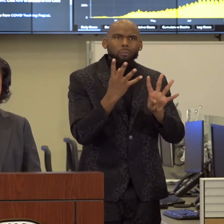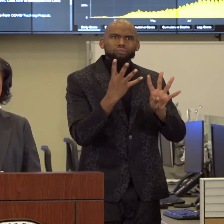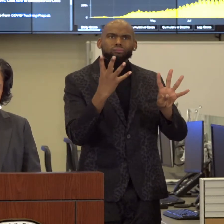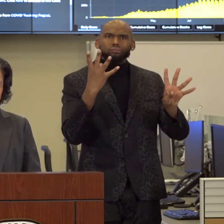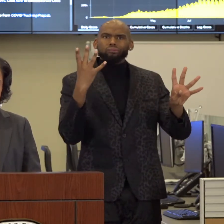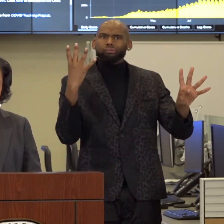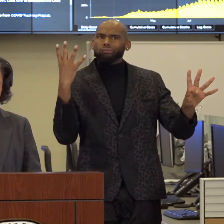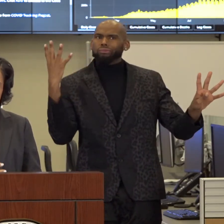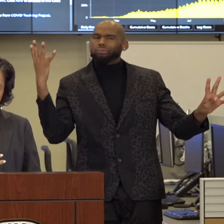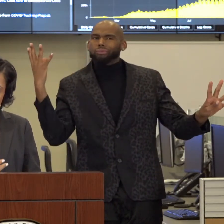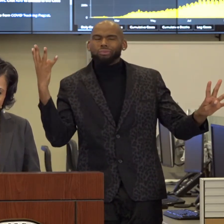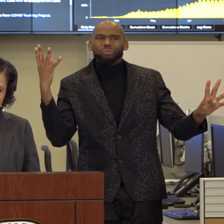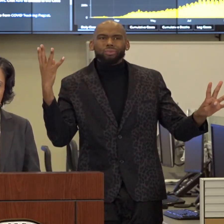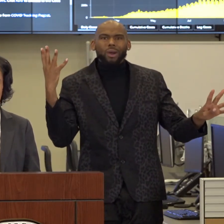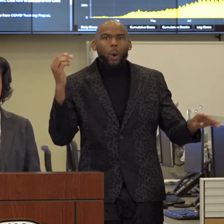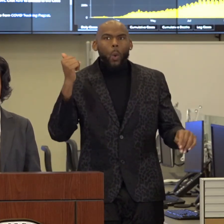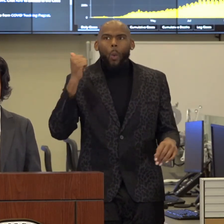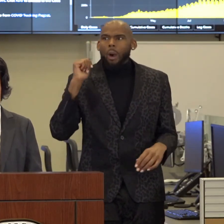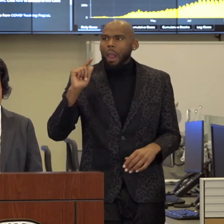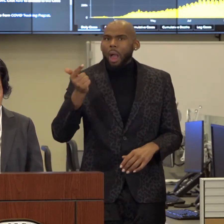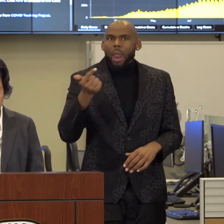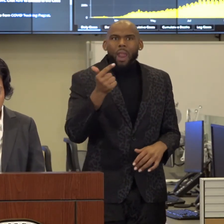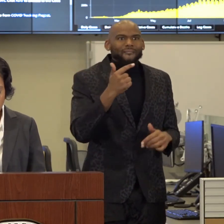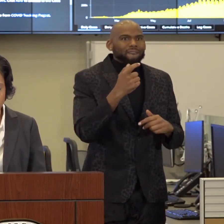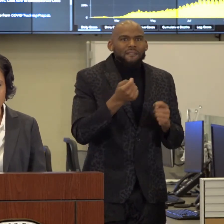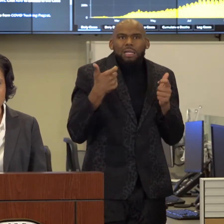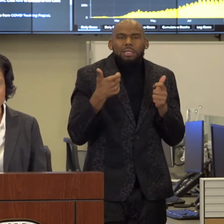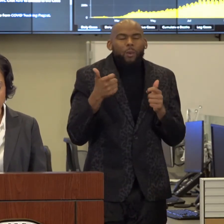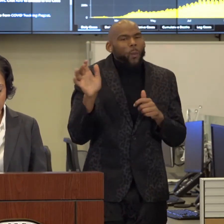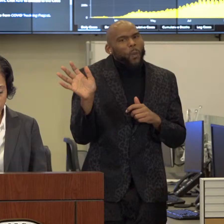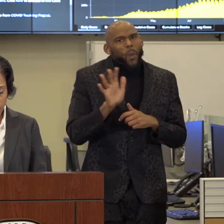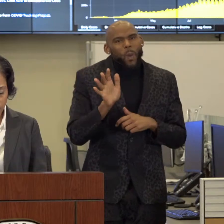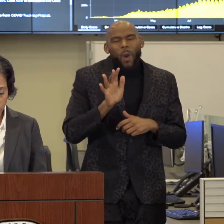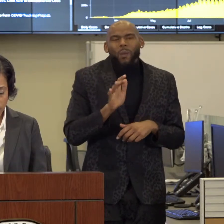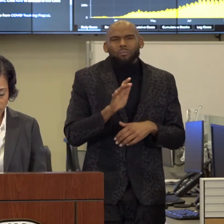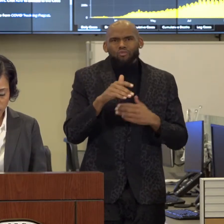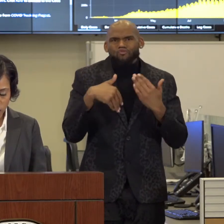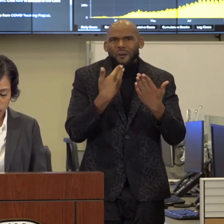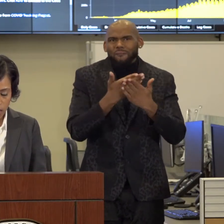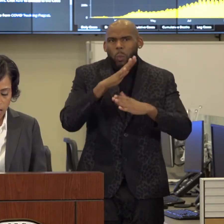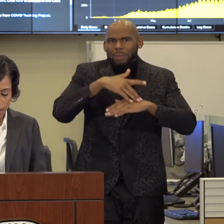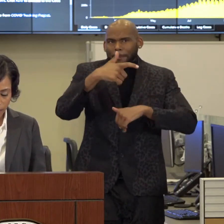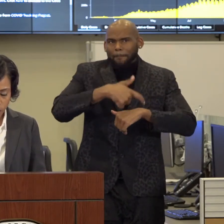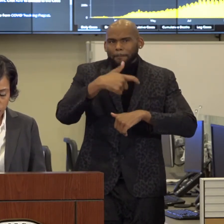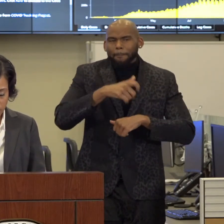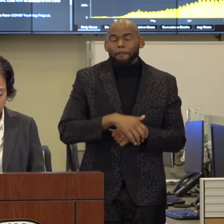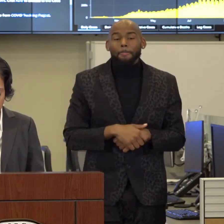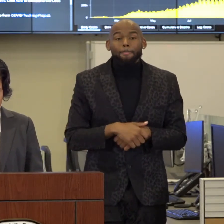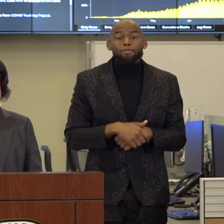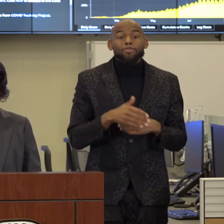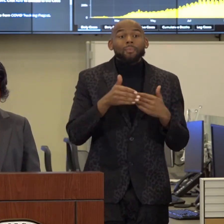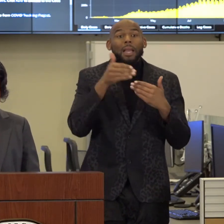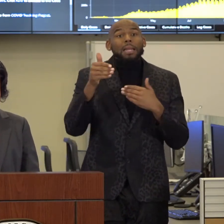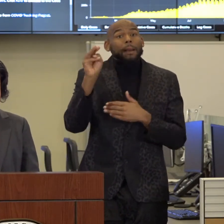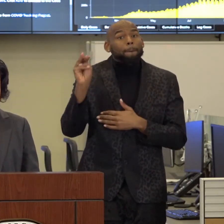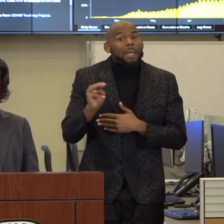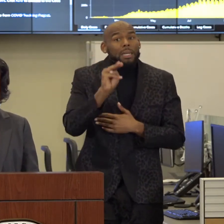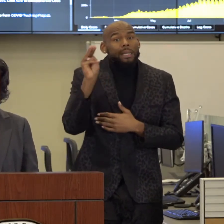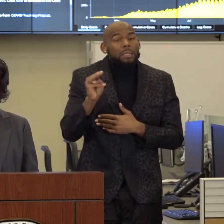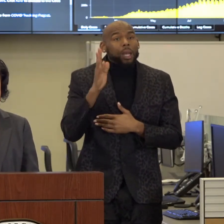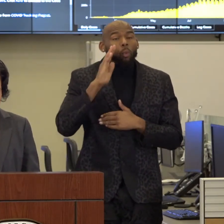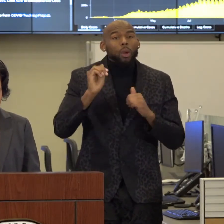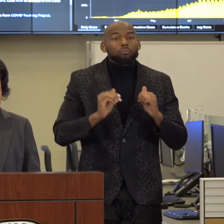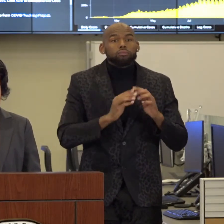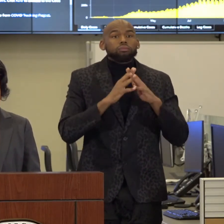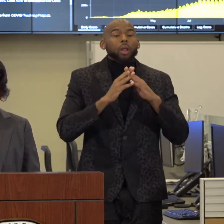make you be seen any more quickly if you show up 2 to 3 hours ahead of time. So in addition, next Monday, we will launch